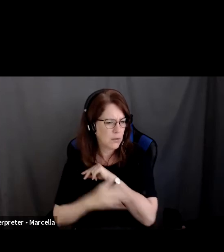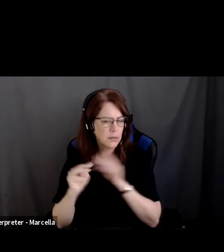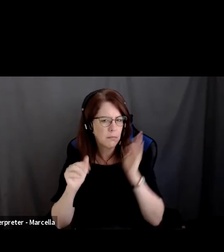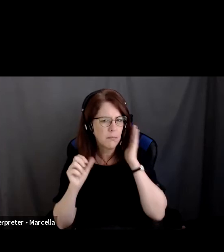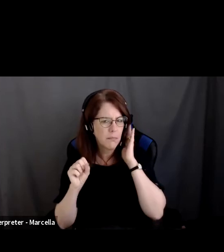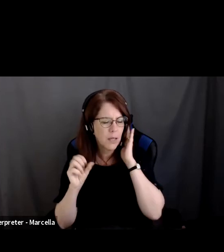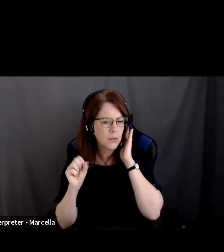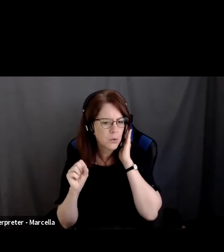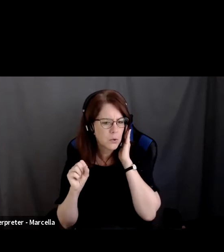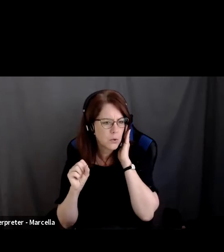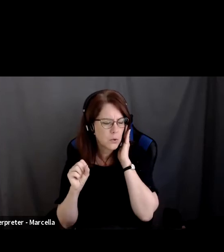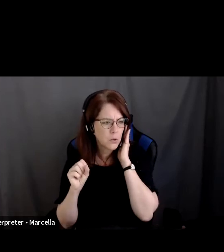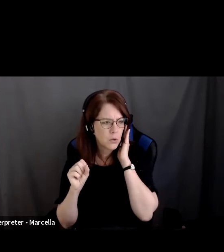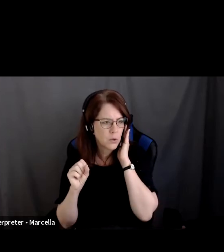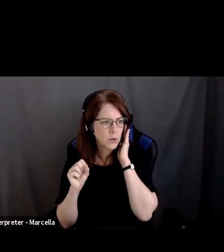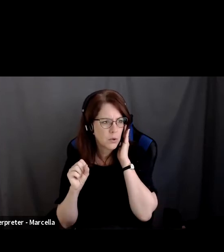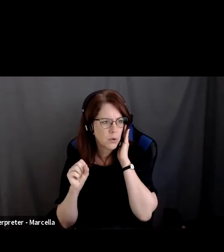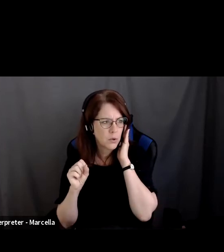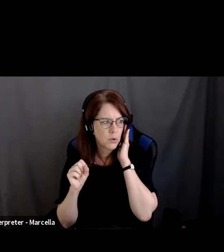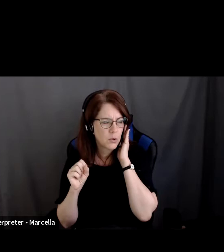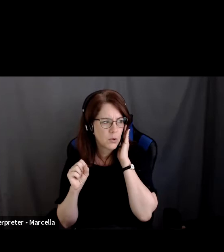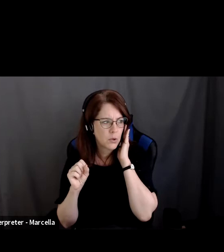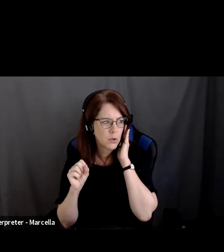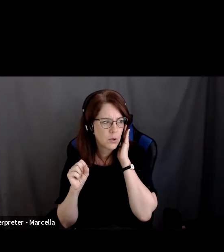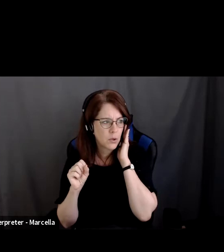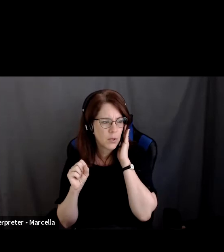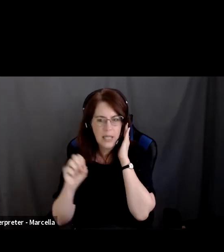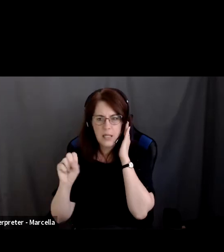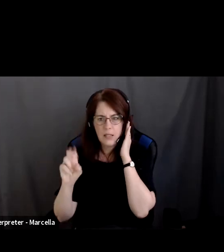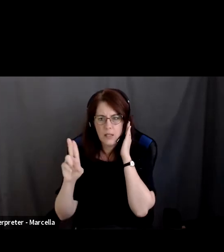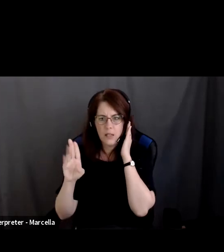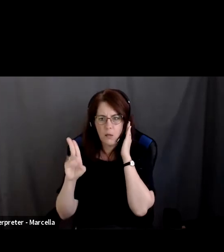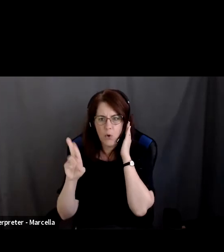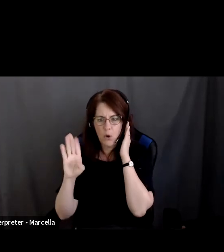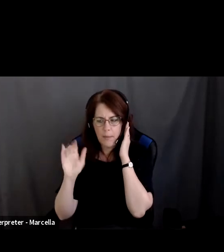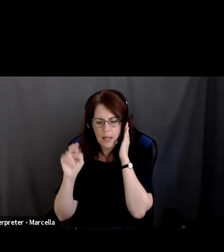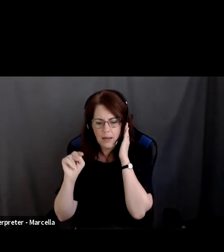of I guess, suburban, somewhat rural,